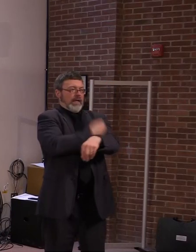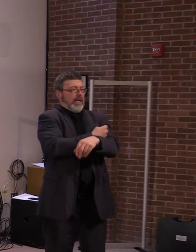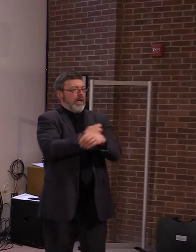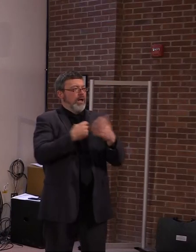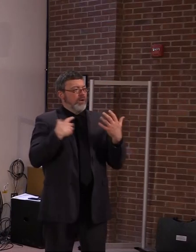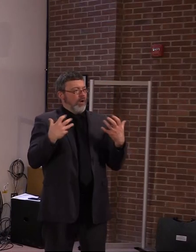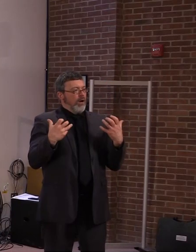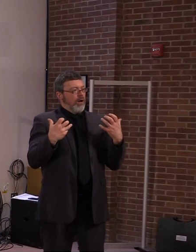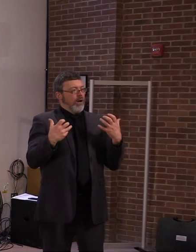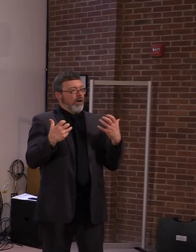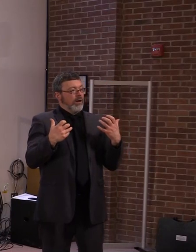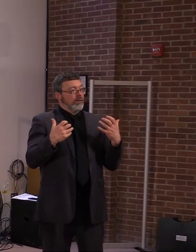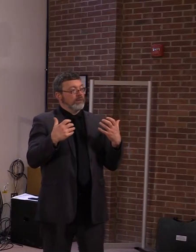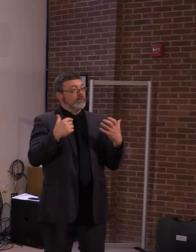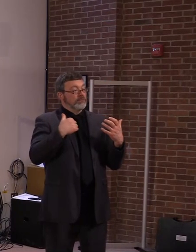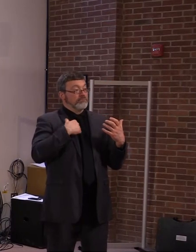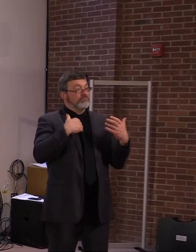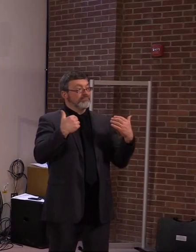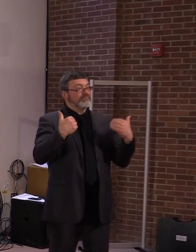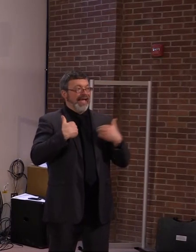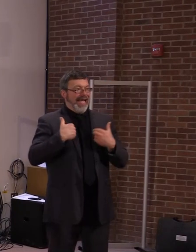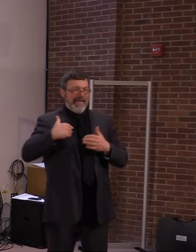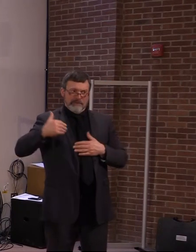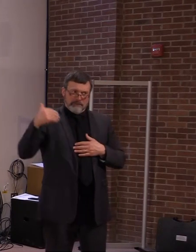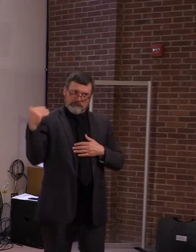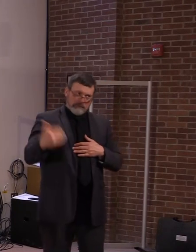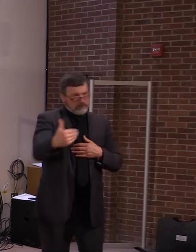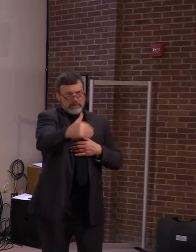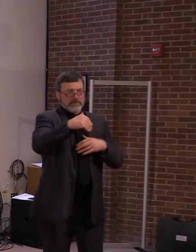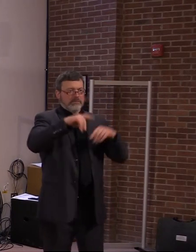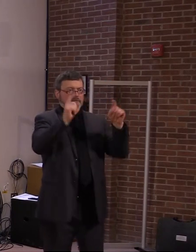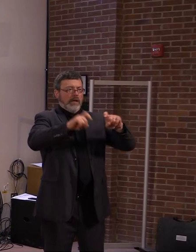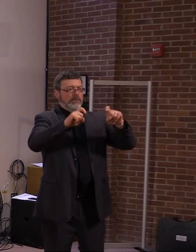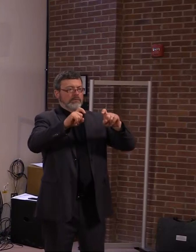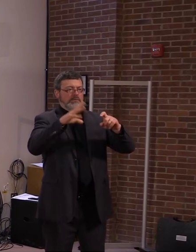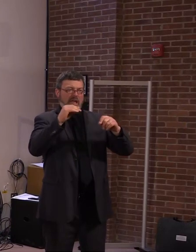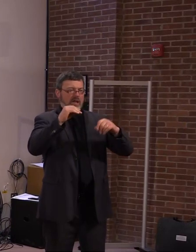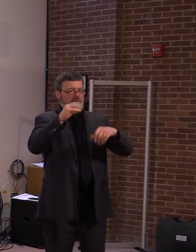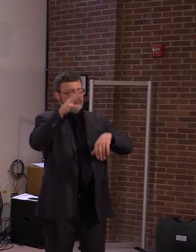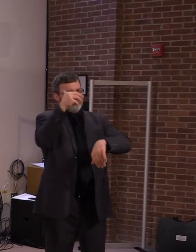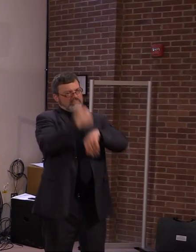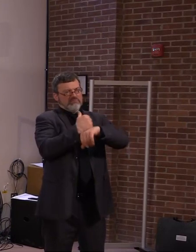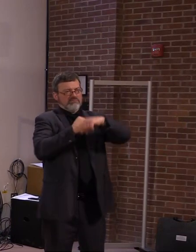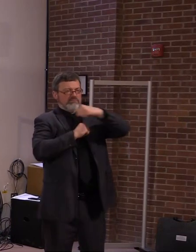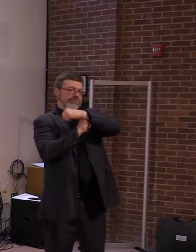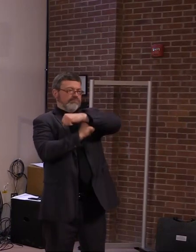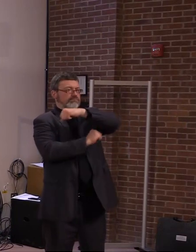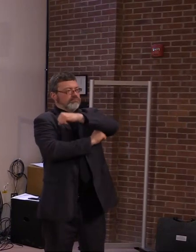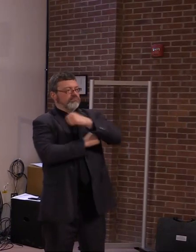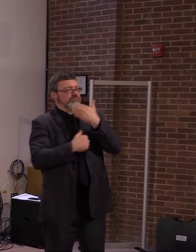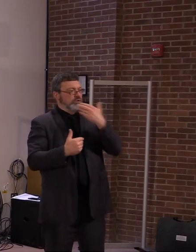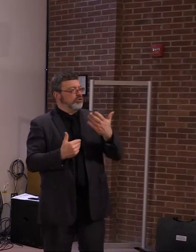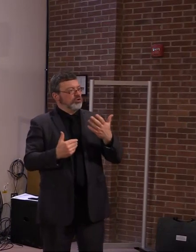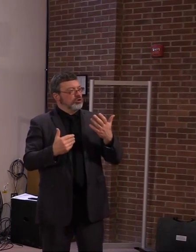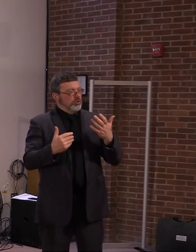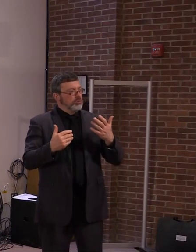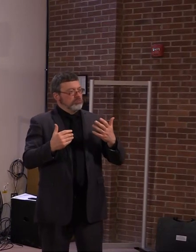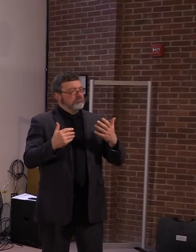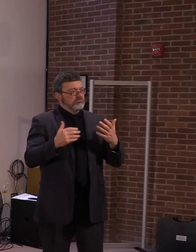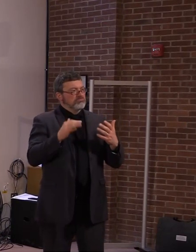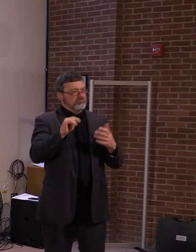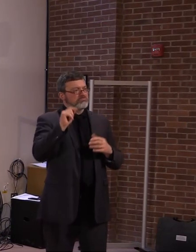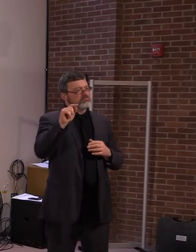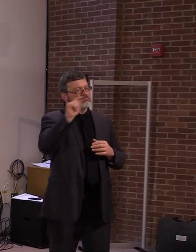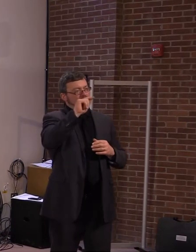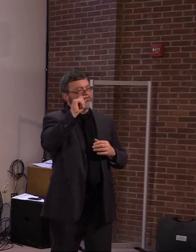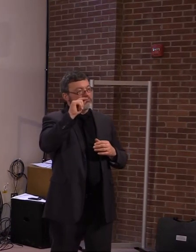and sophisticated testing program in that facility, as well as other facilities in the